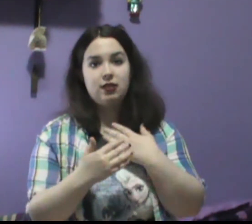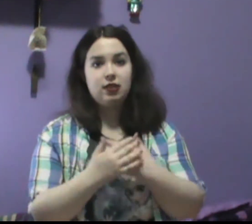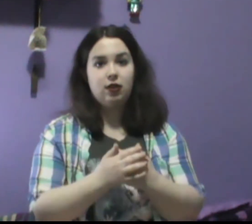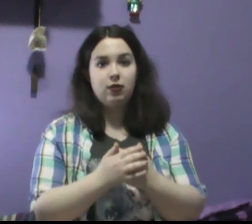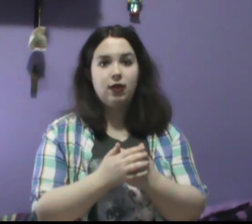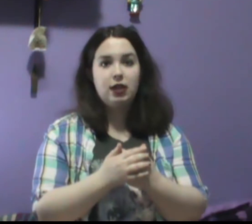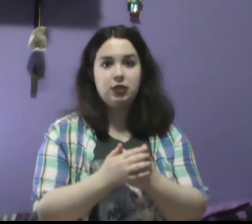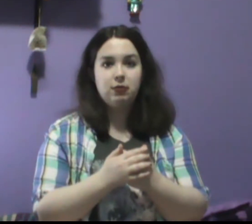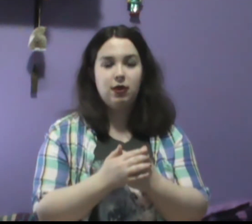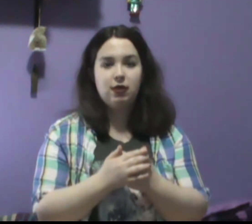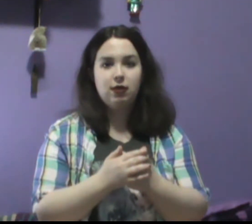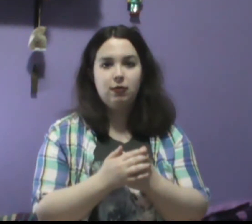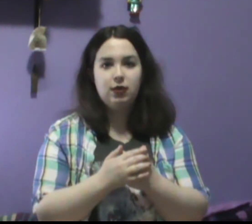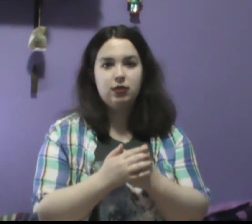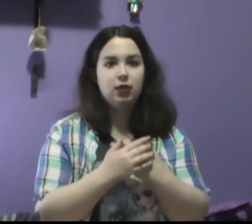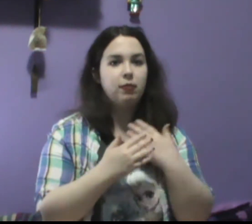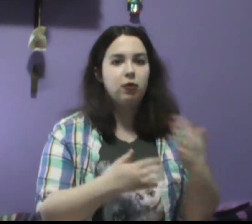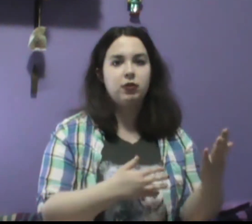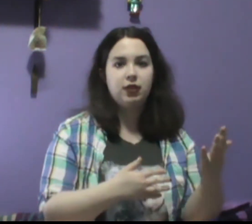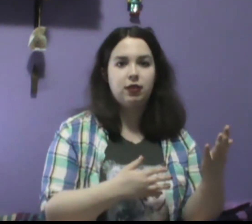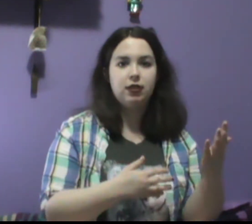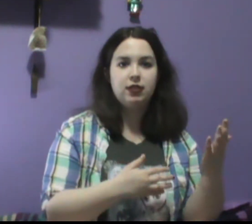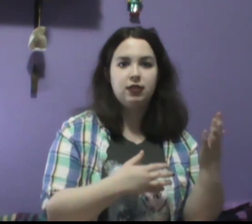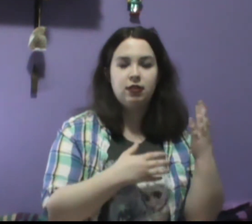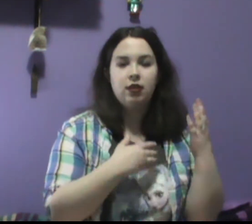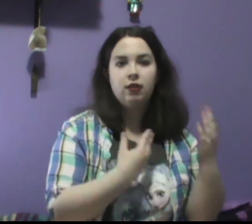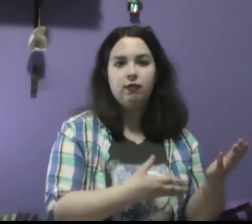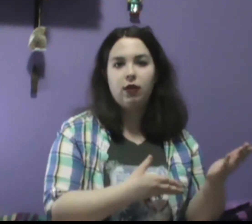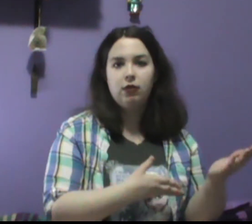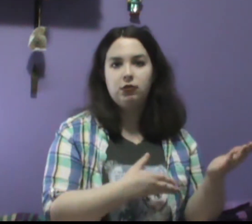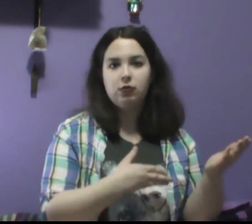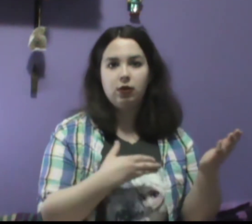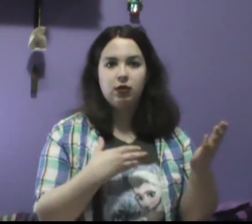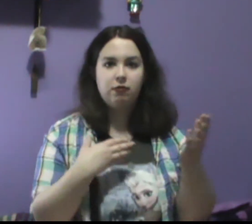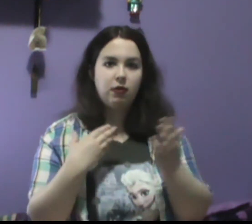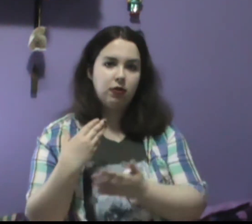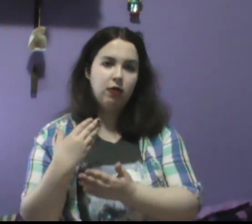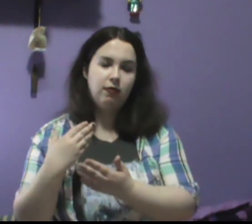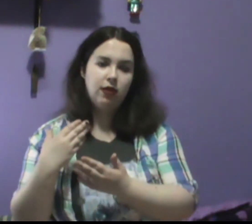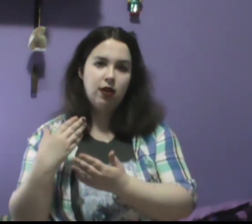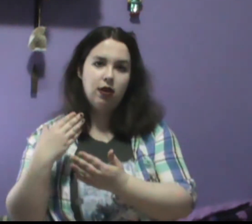the car crash and whether it was the motorcyclist's fault or the fault of the